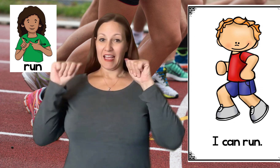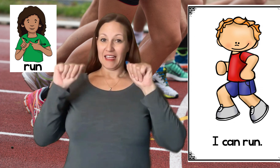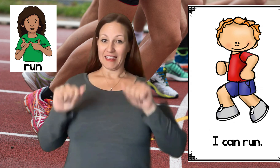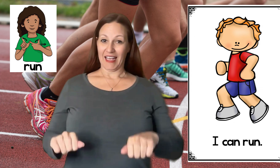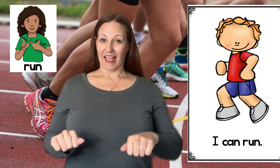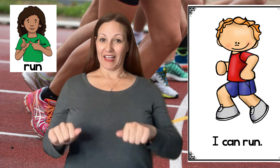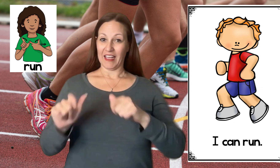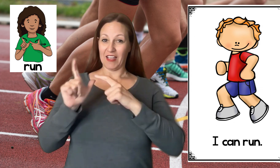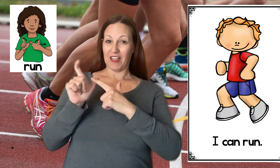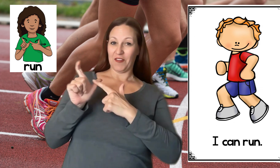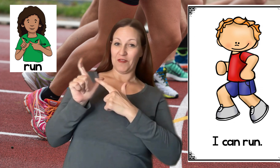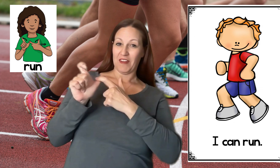I can run.